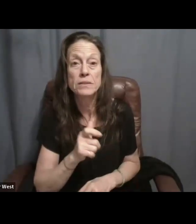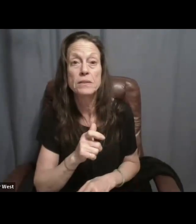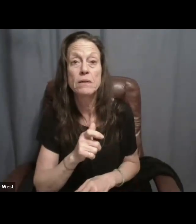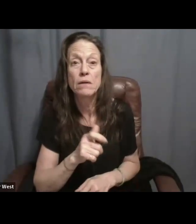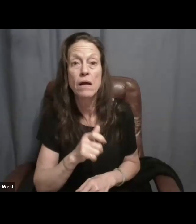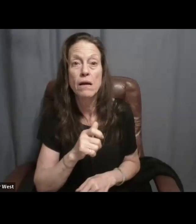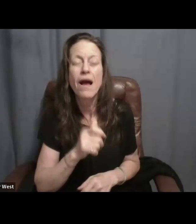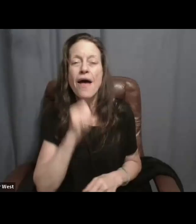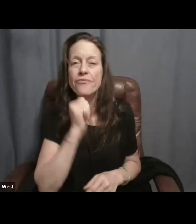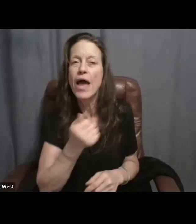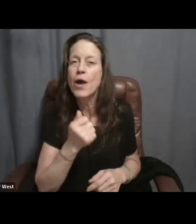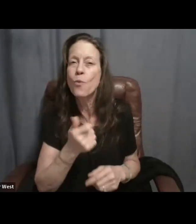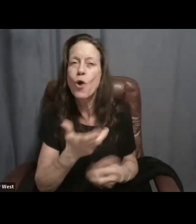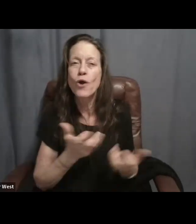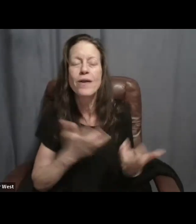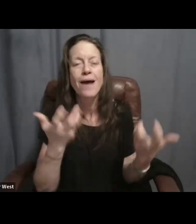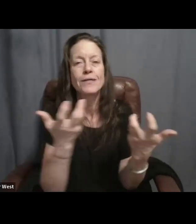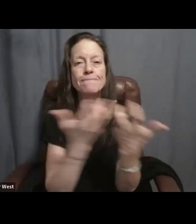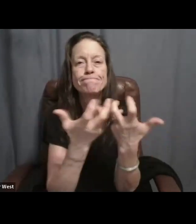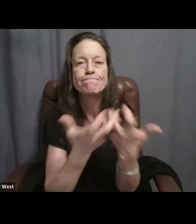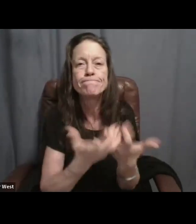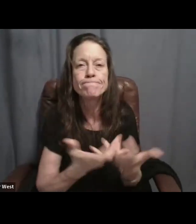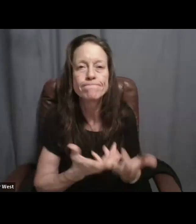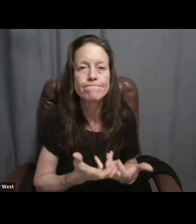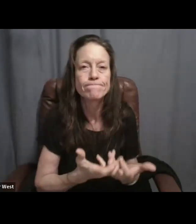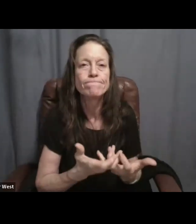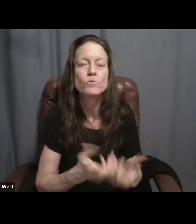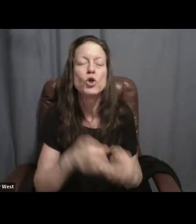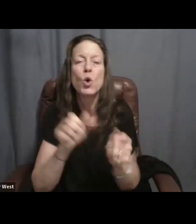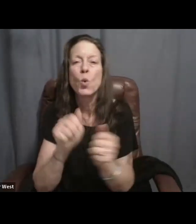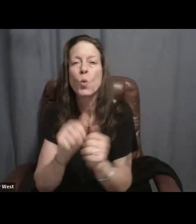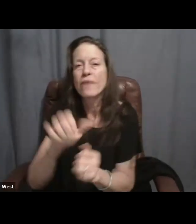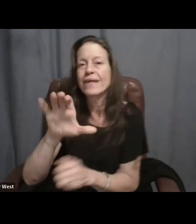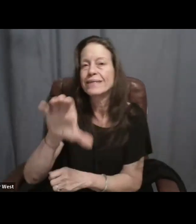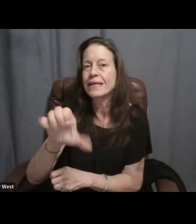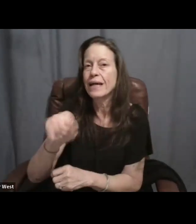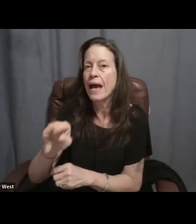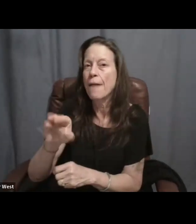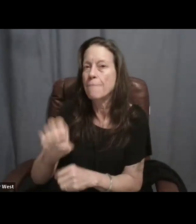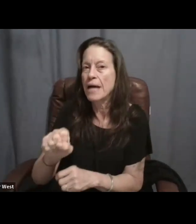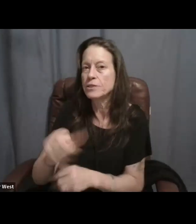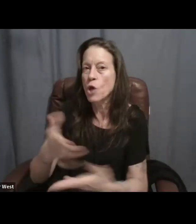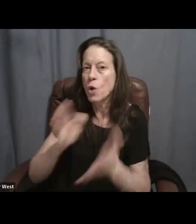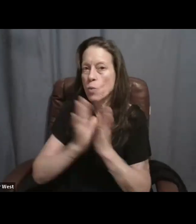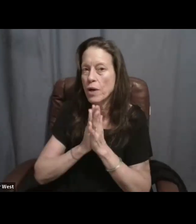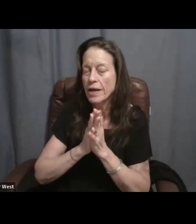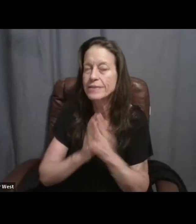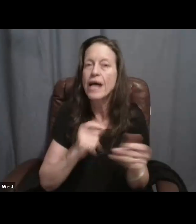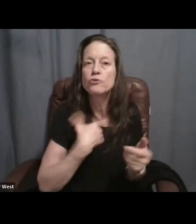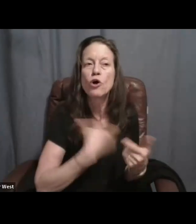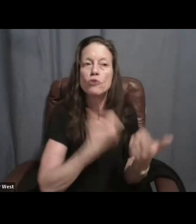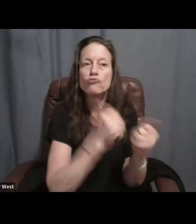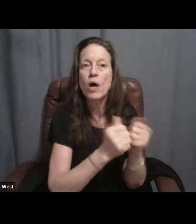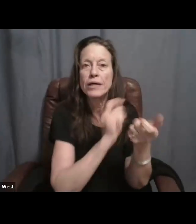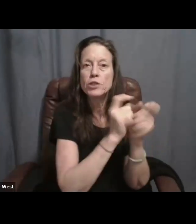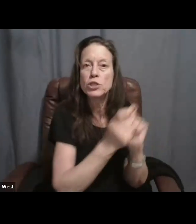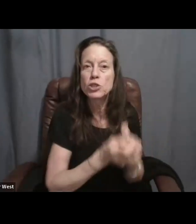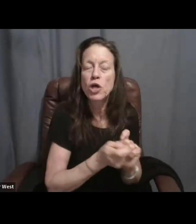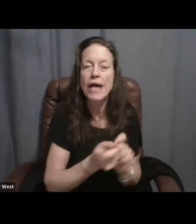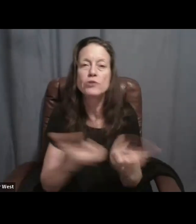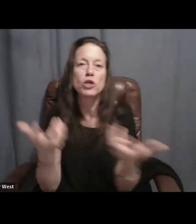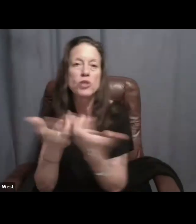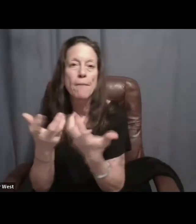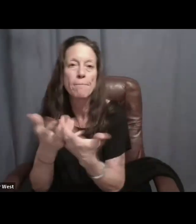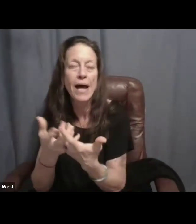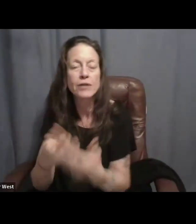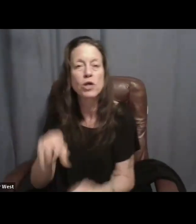compliance with some of the things that CMS requested. So they're trying to make some changes to fix those, but they were also